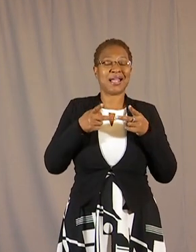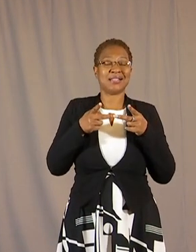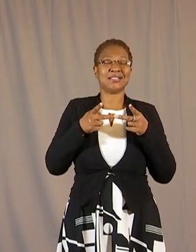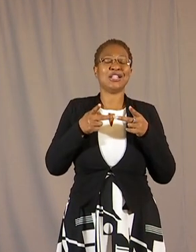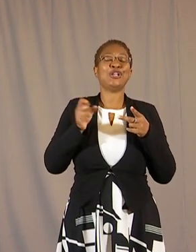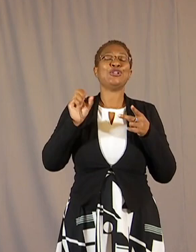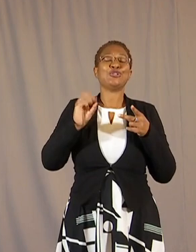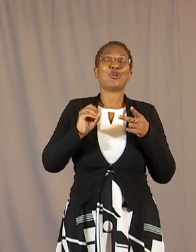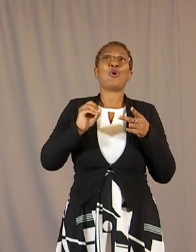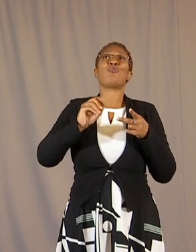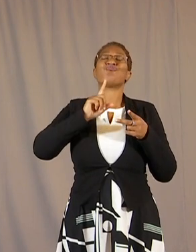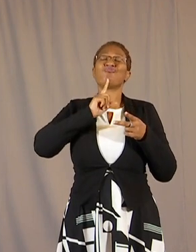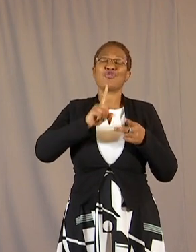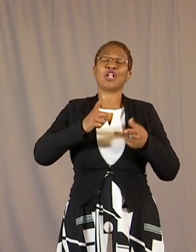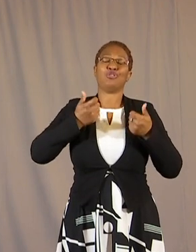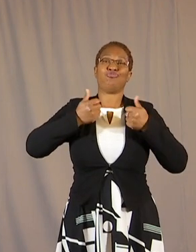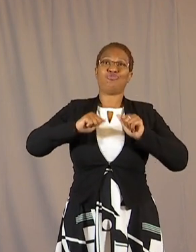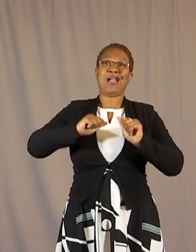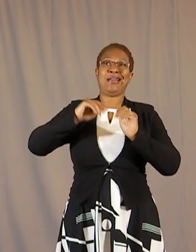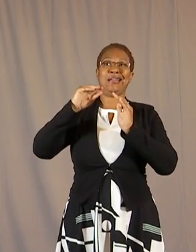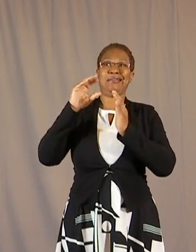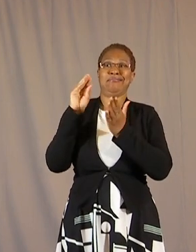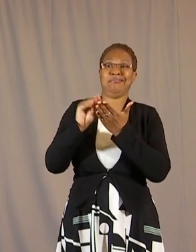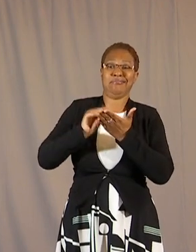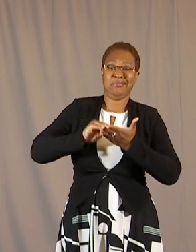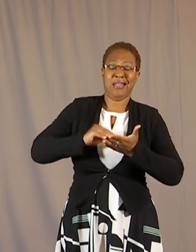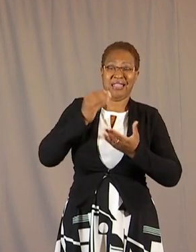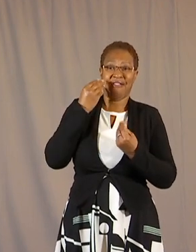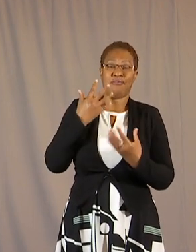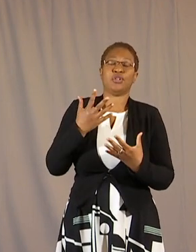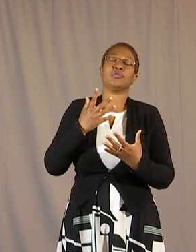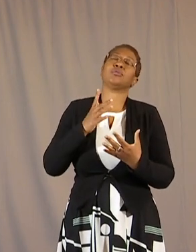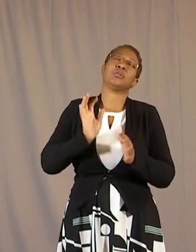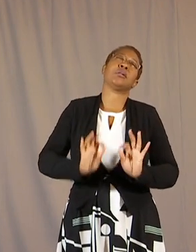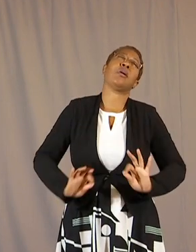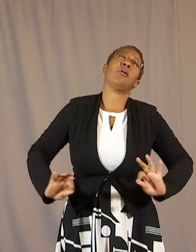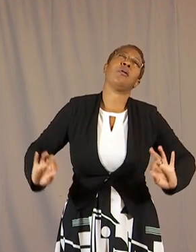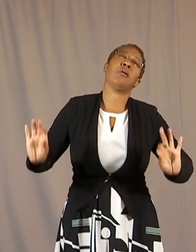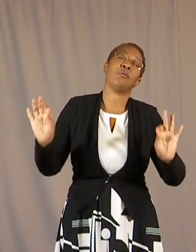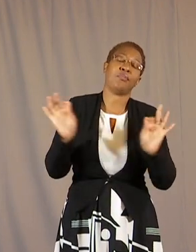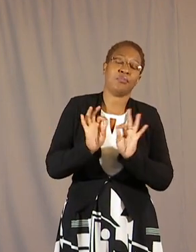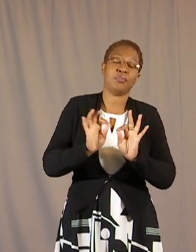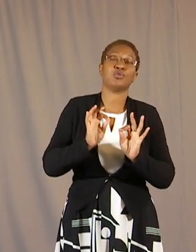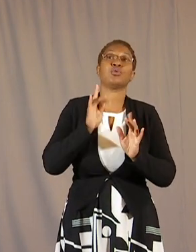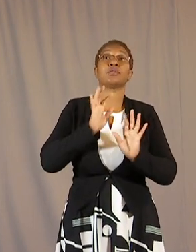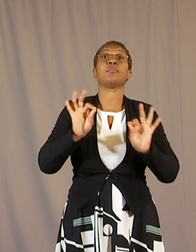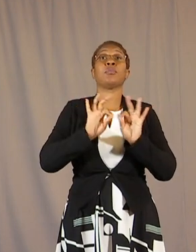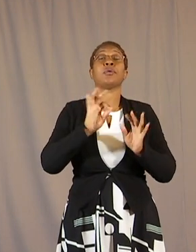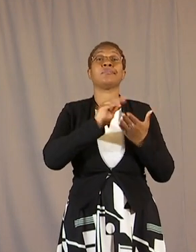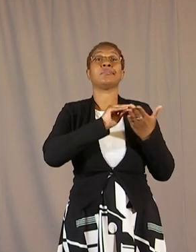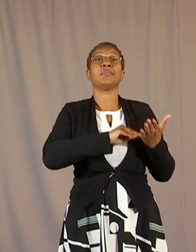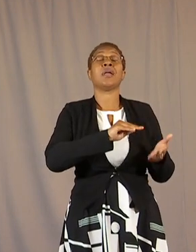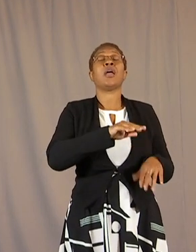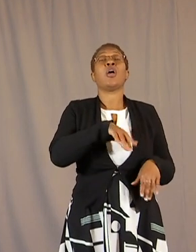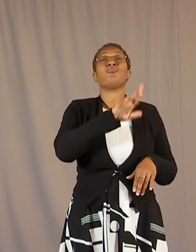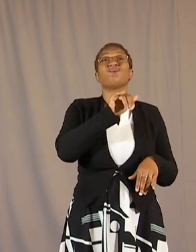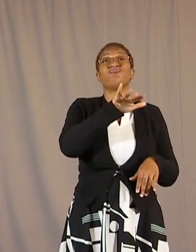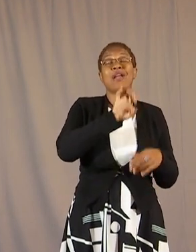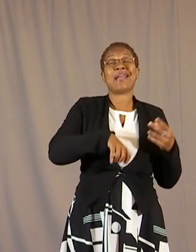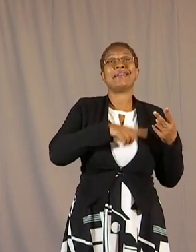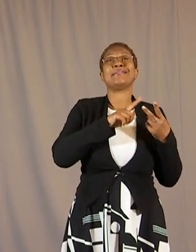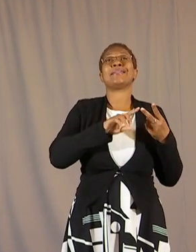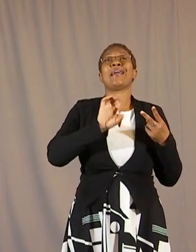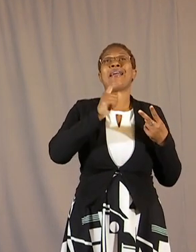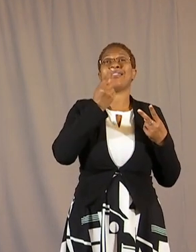to collect that information and realize it's important that I collect race and ethnicity, not just the name and the address and the date of